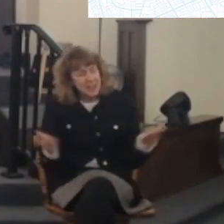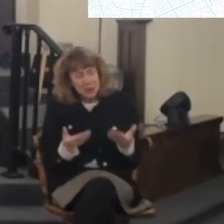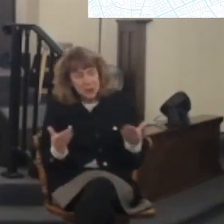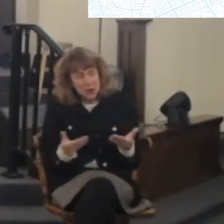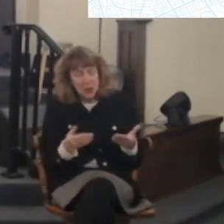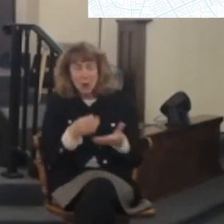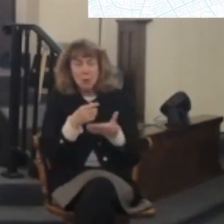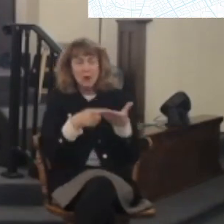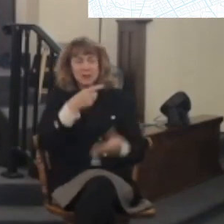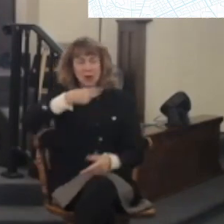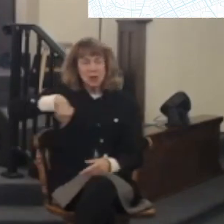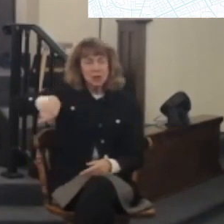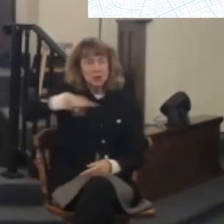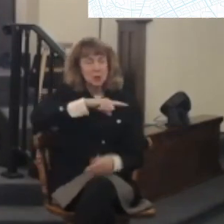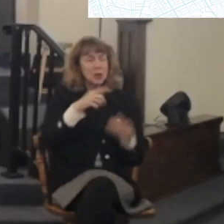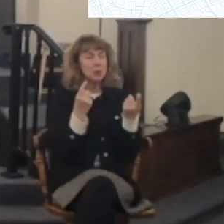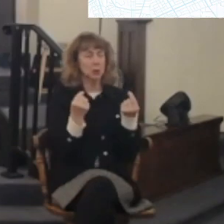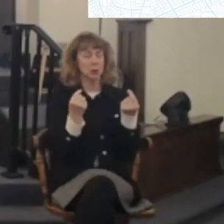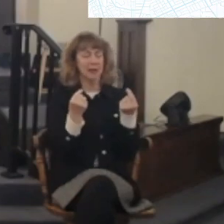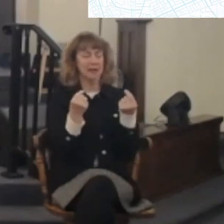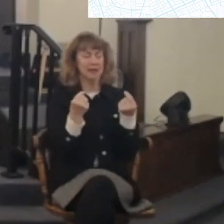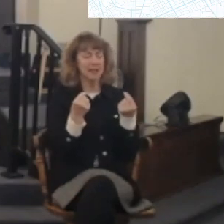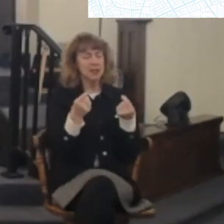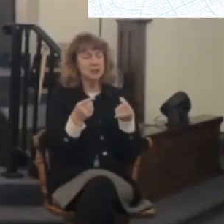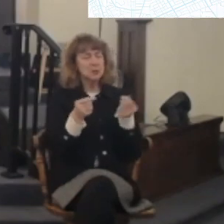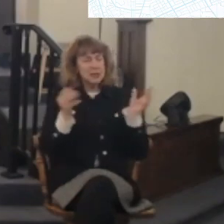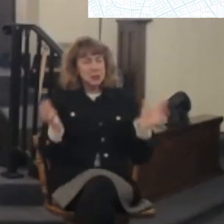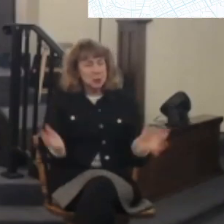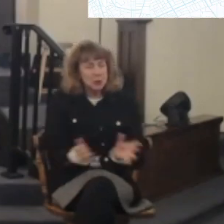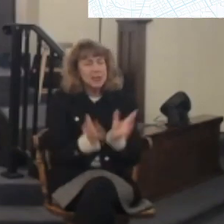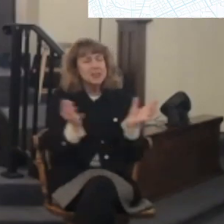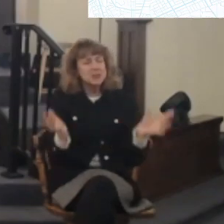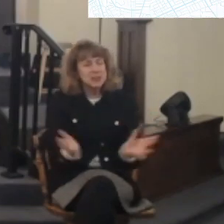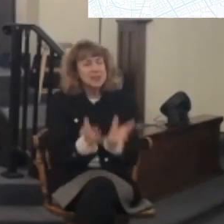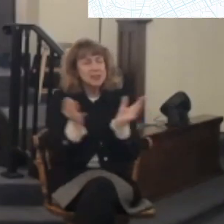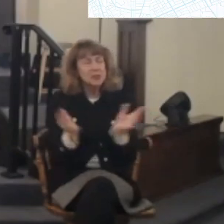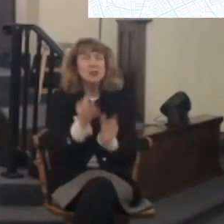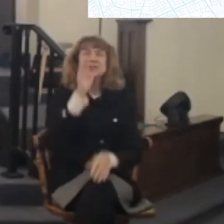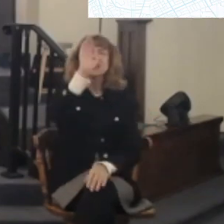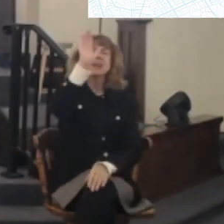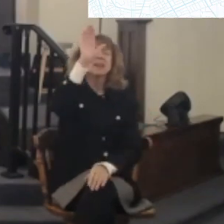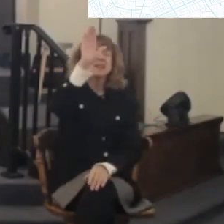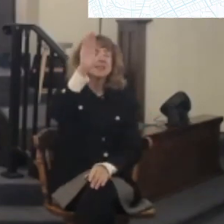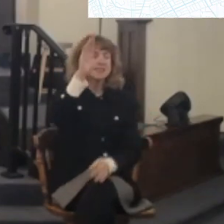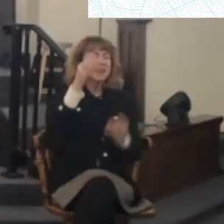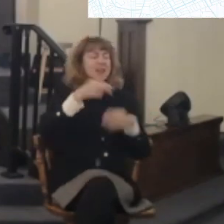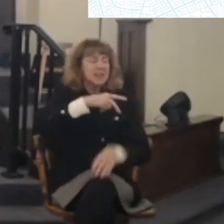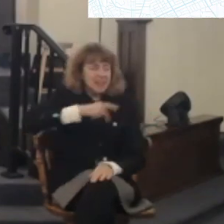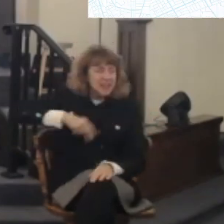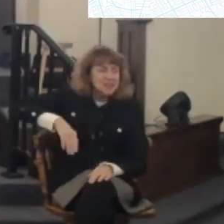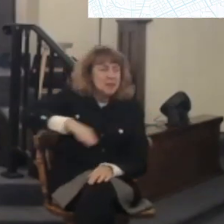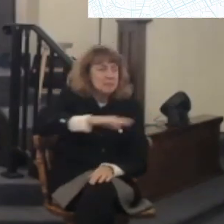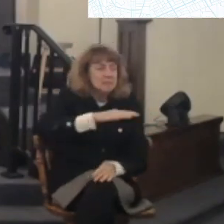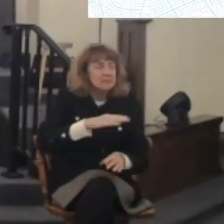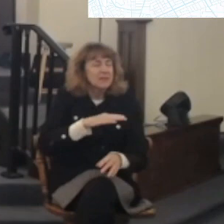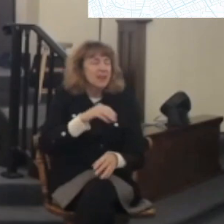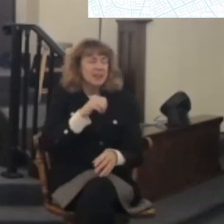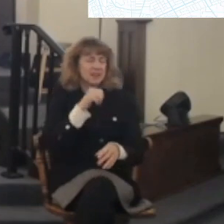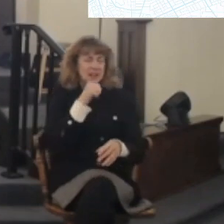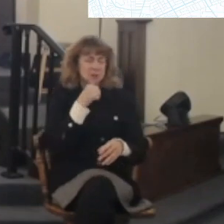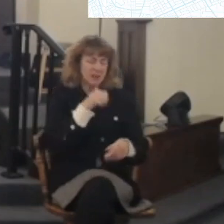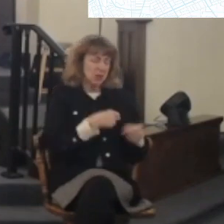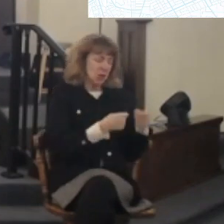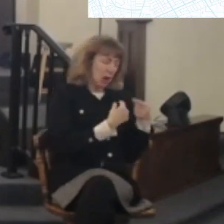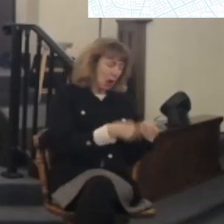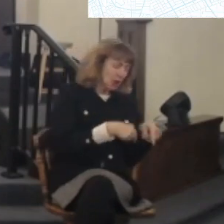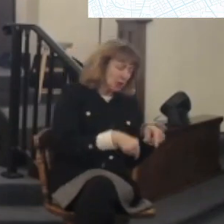God? When people are arguing over Trump or Biden, are you joining in that argument? Are you trying